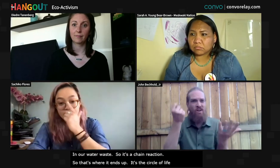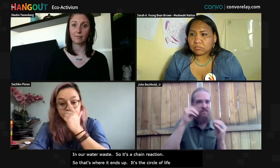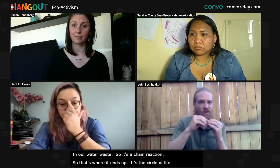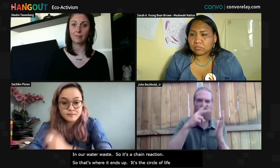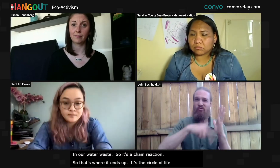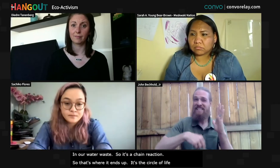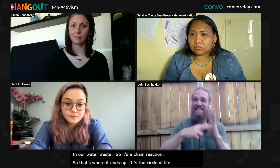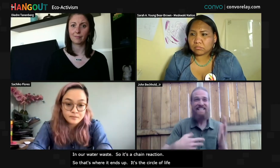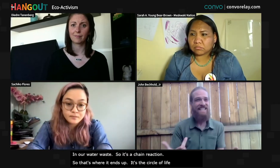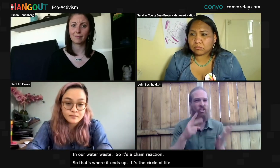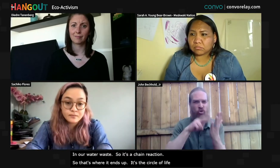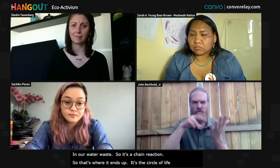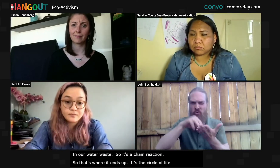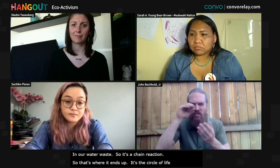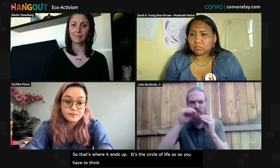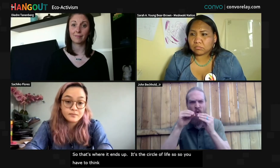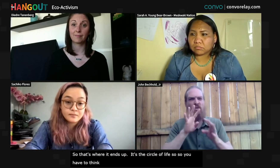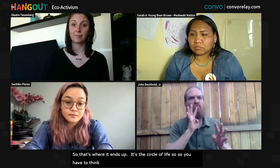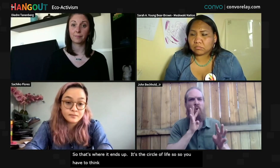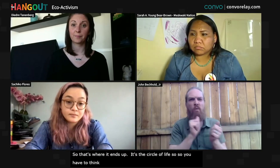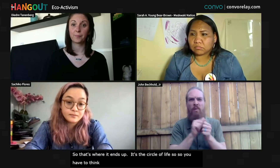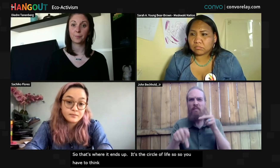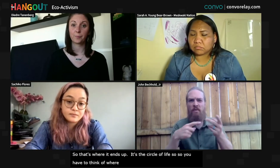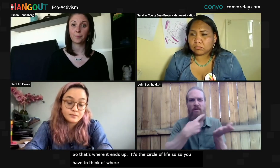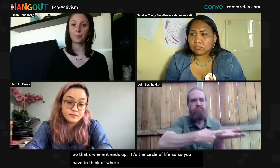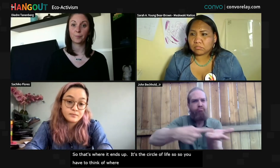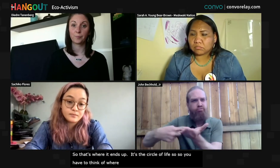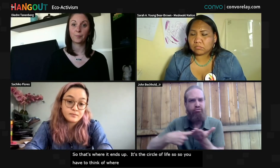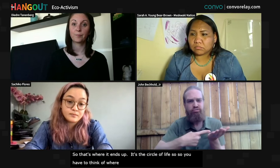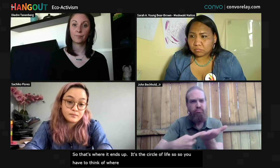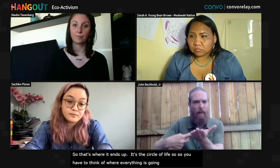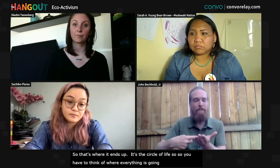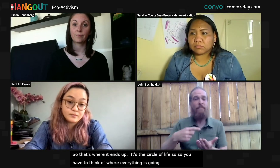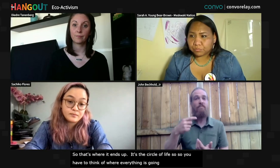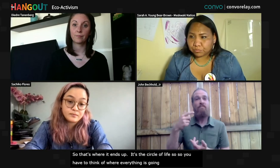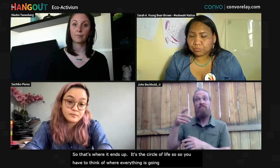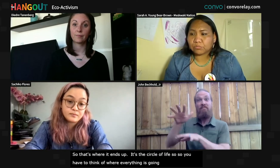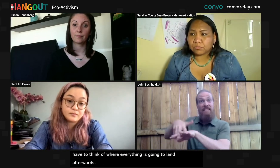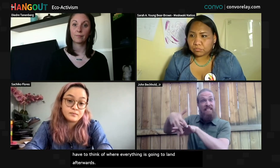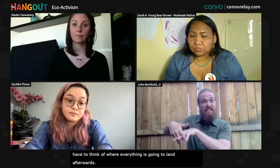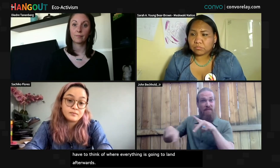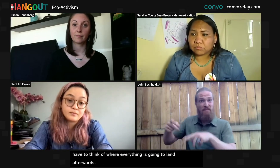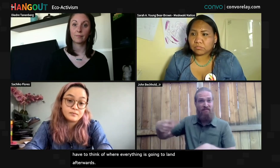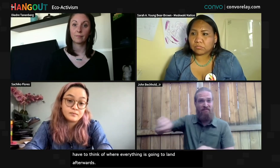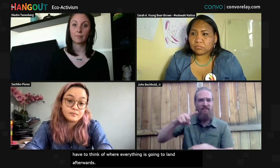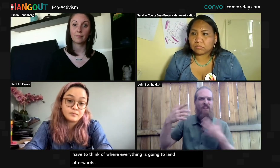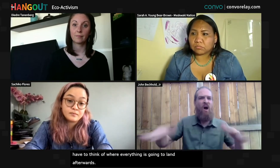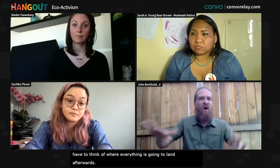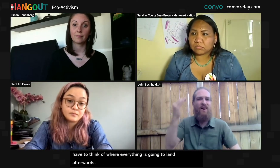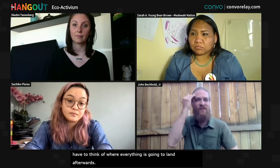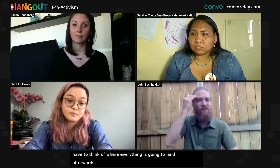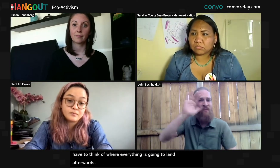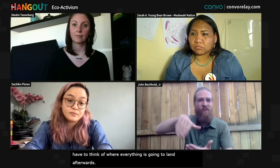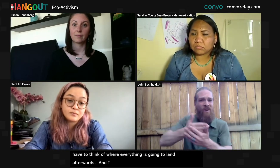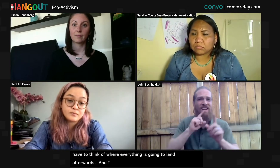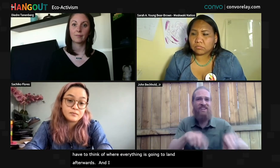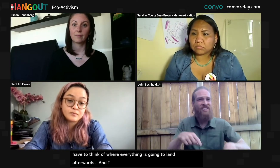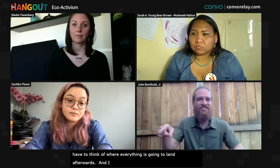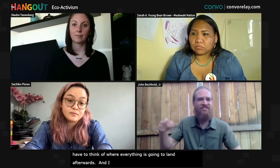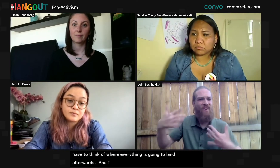afterwards. So, and I really encourage people to talk, to have these conversations, to read. Indigenous people already